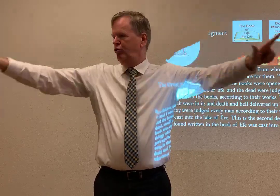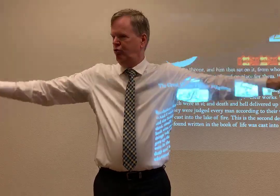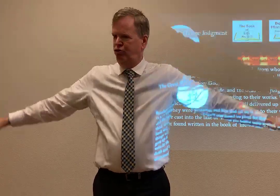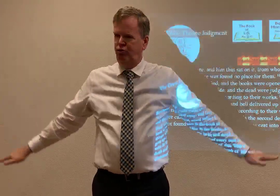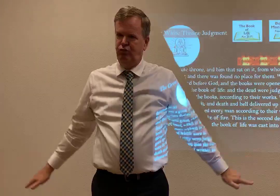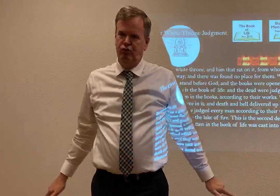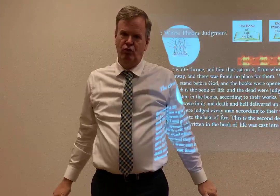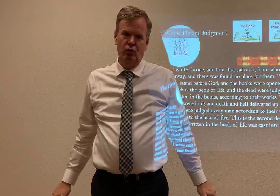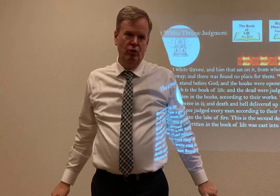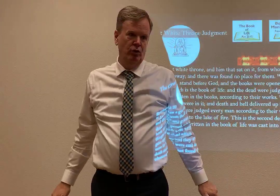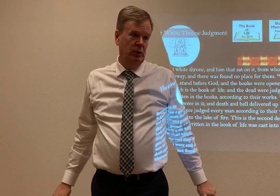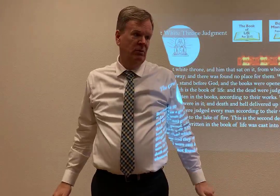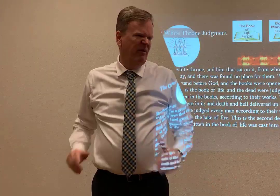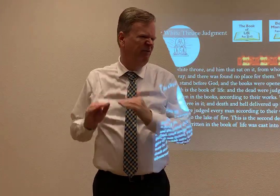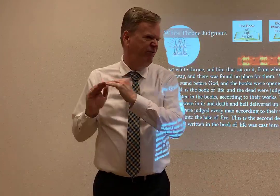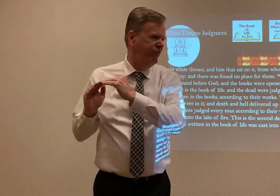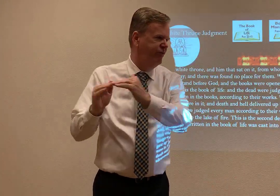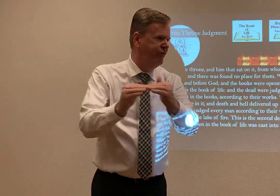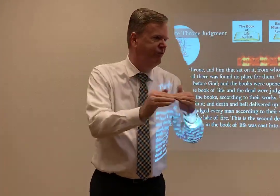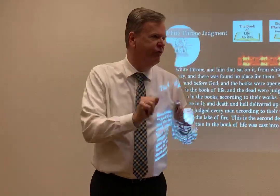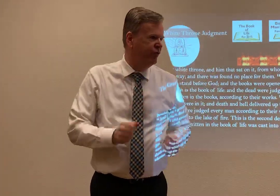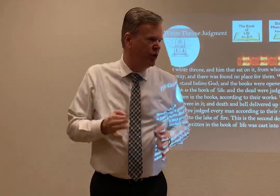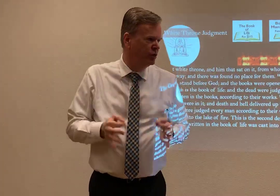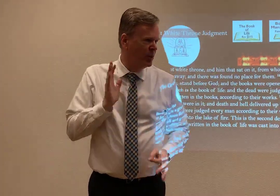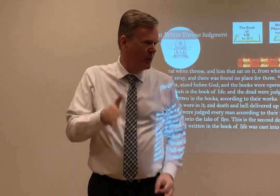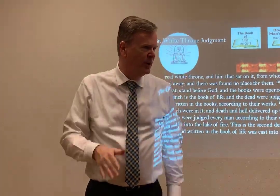one throne is the place where one God will judge each and every one of us.